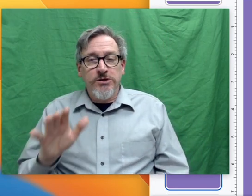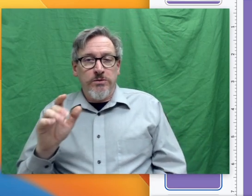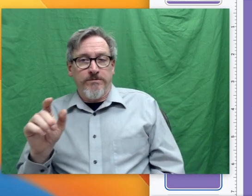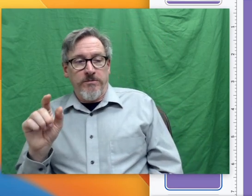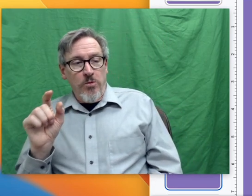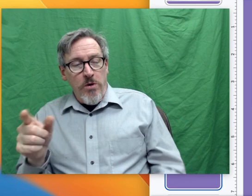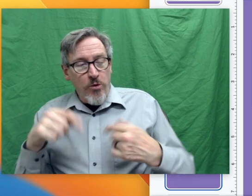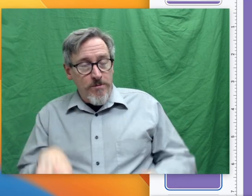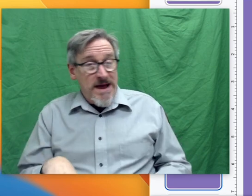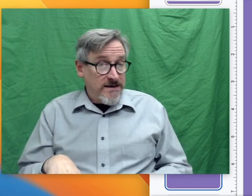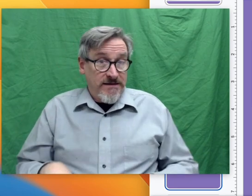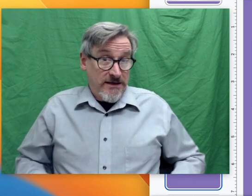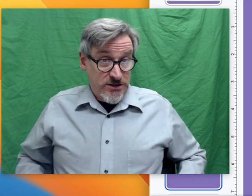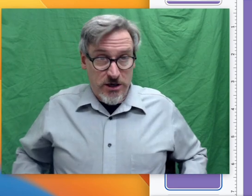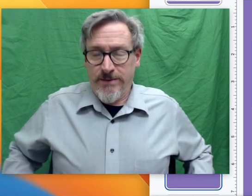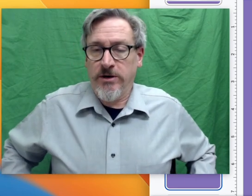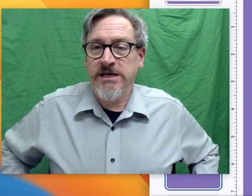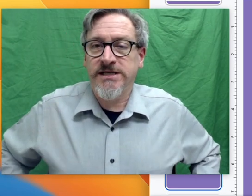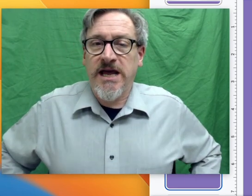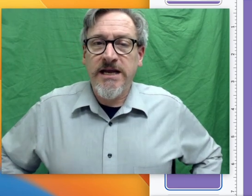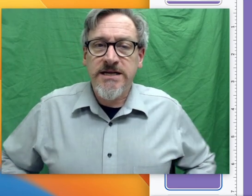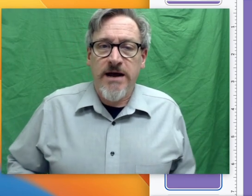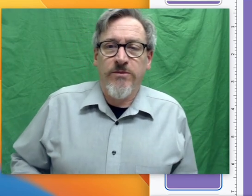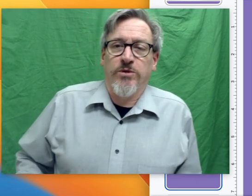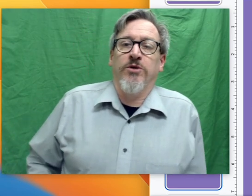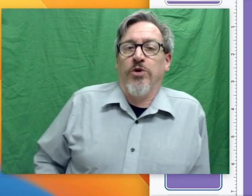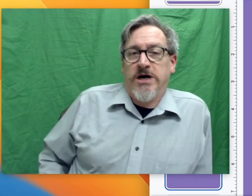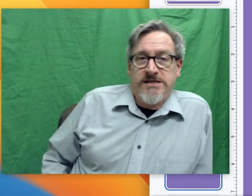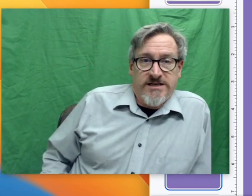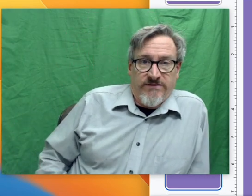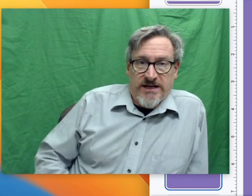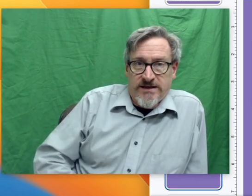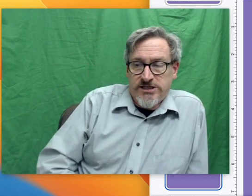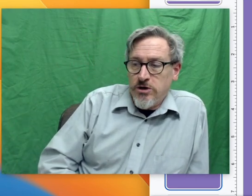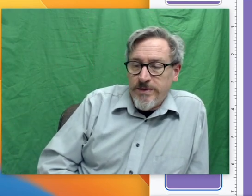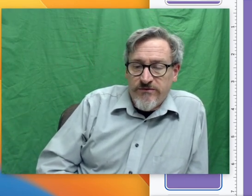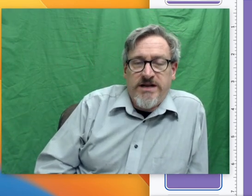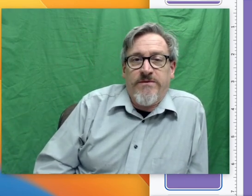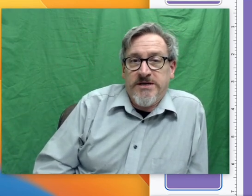So one more meta thing to talk about is anytime that we're going to work on stuff like this,